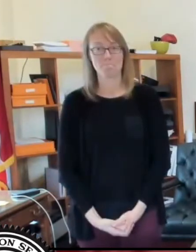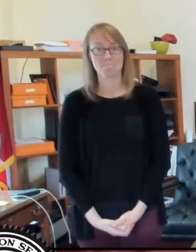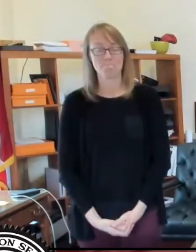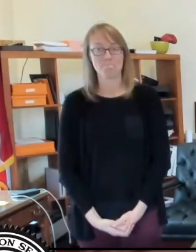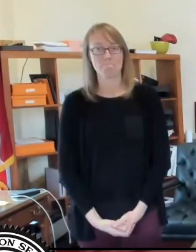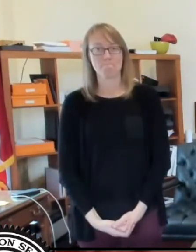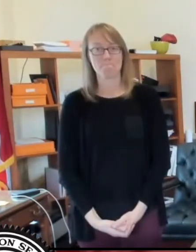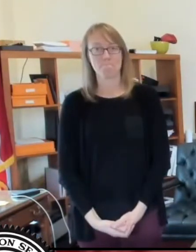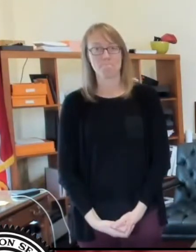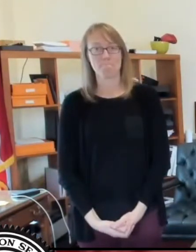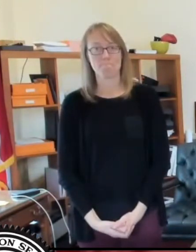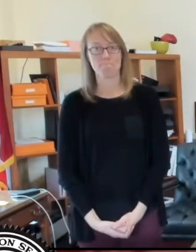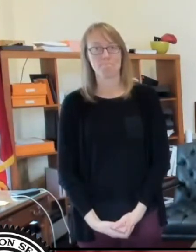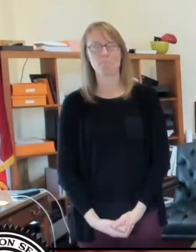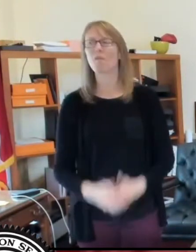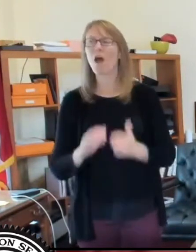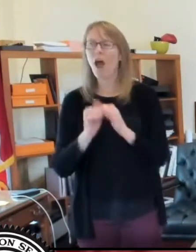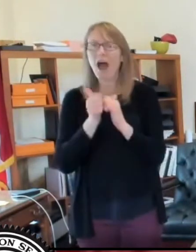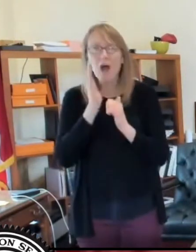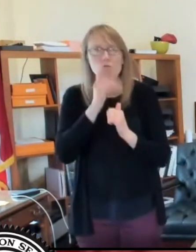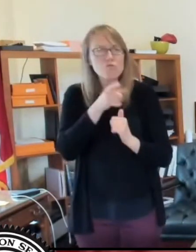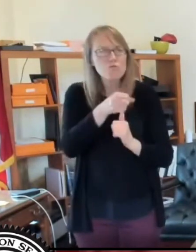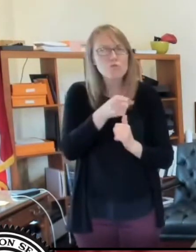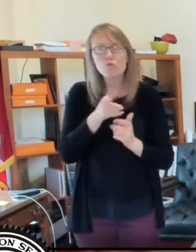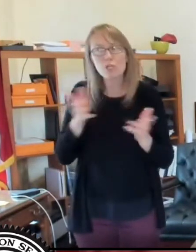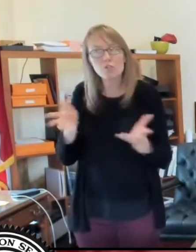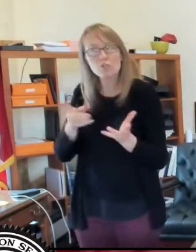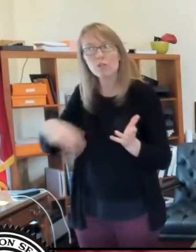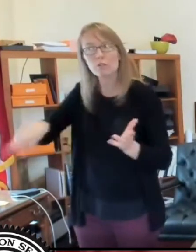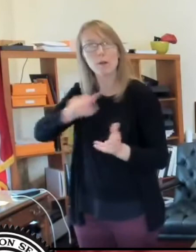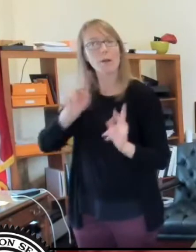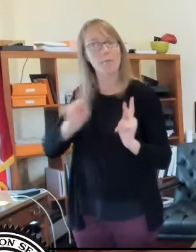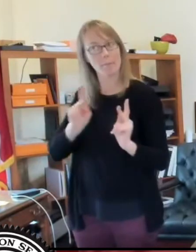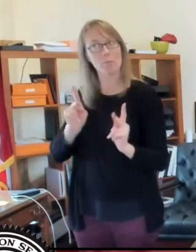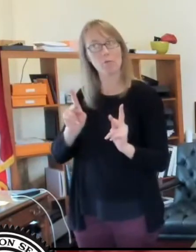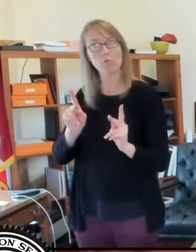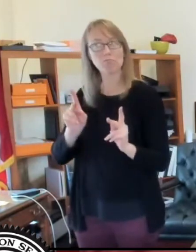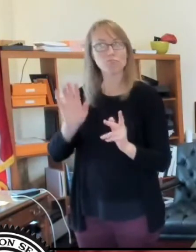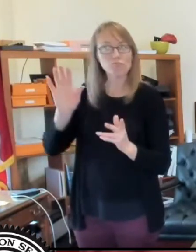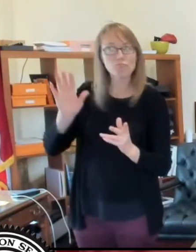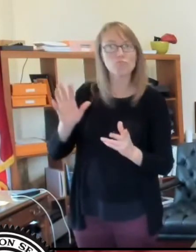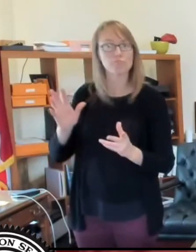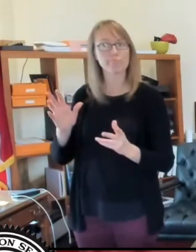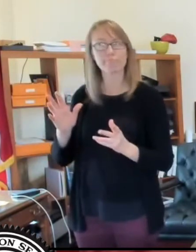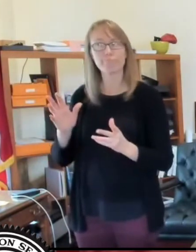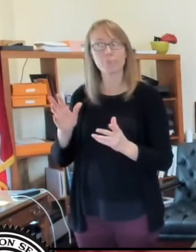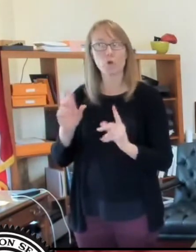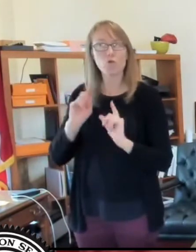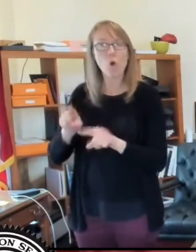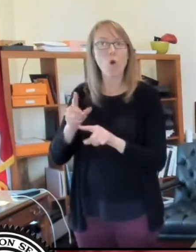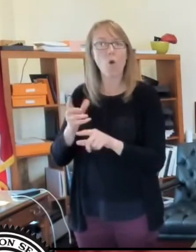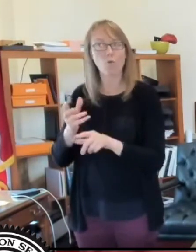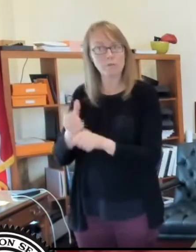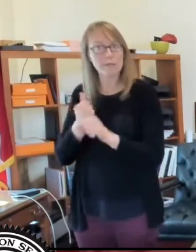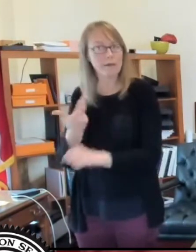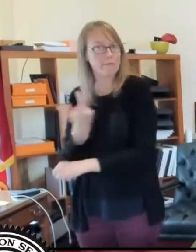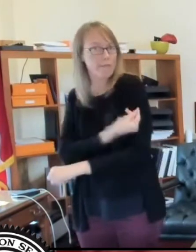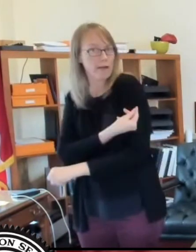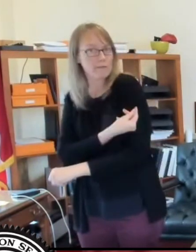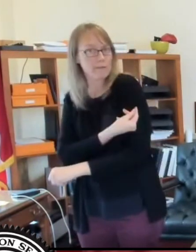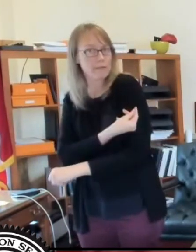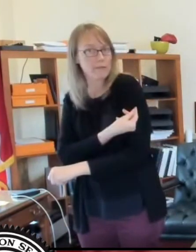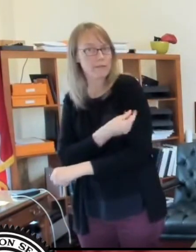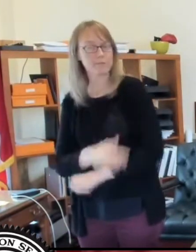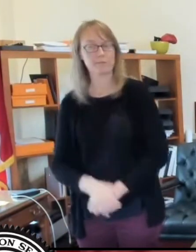becomes widely available. So that is a really interesting question, Robbie. Of